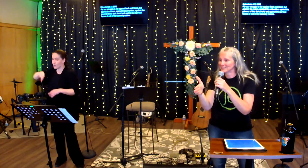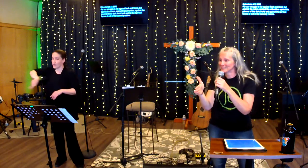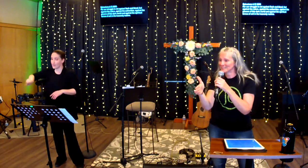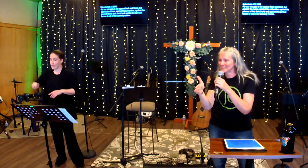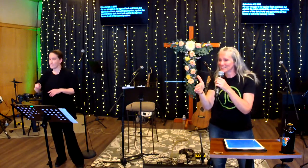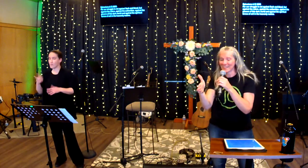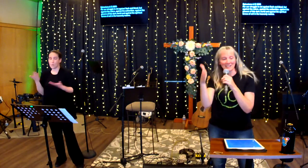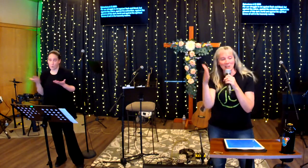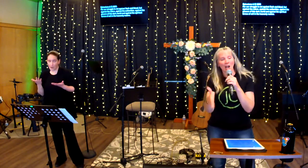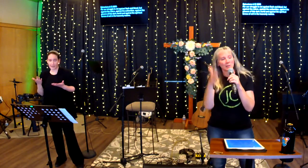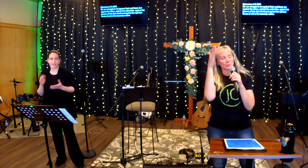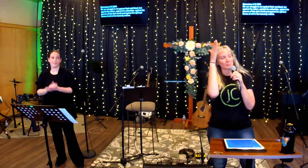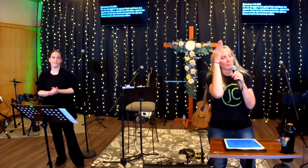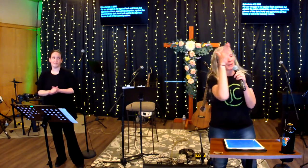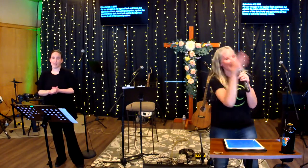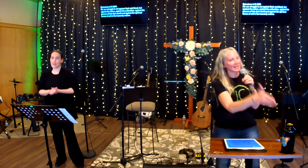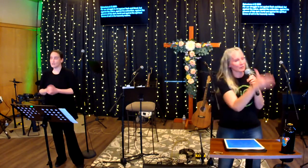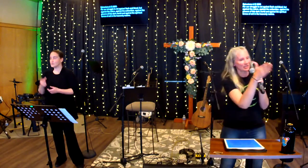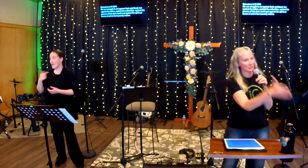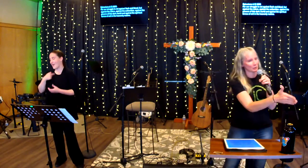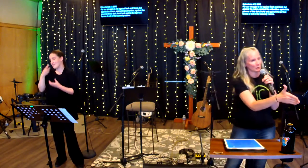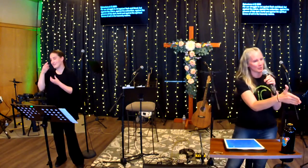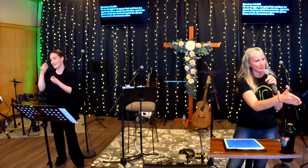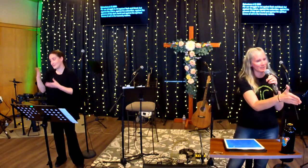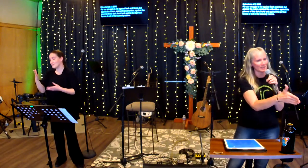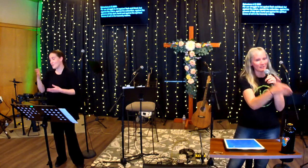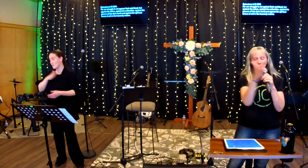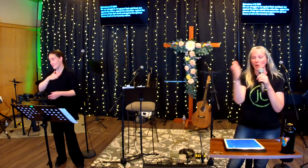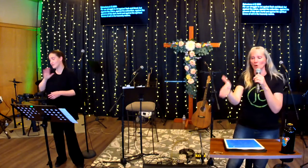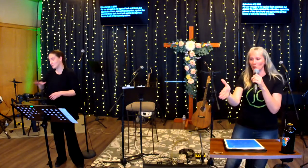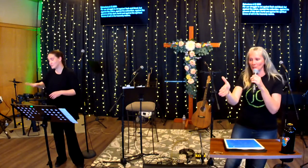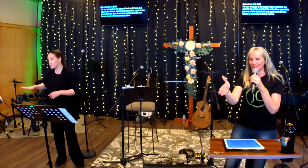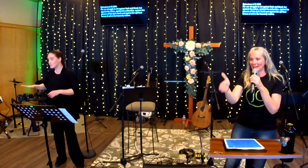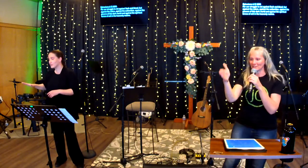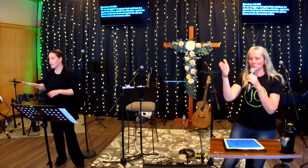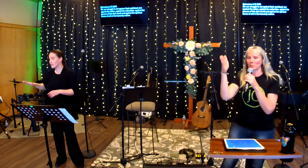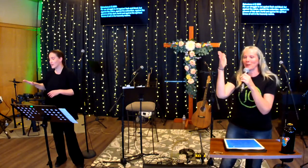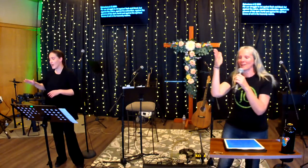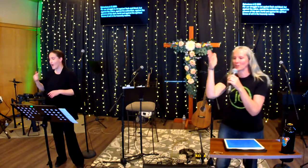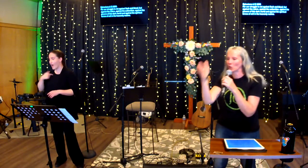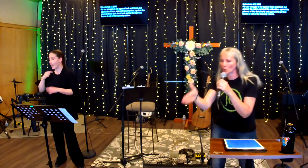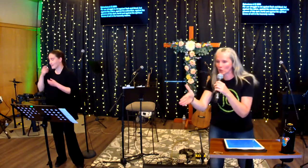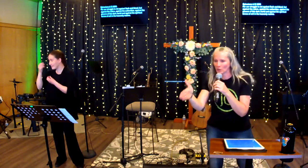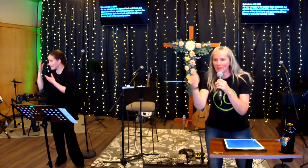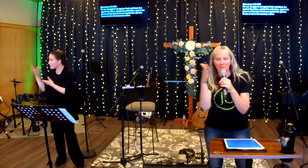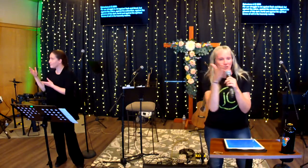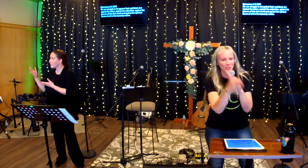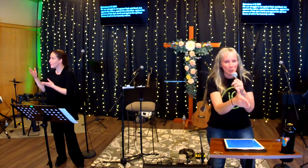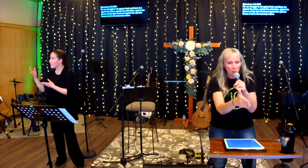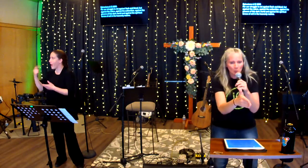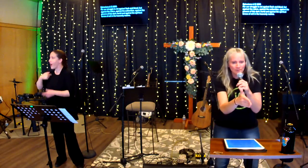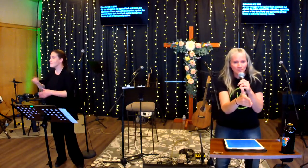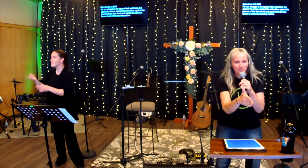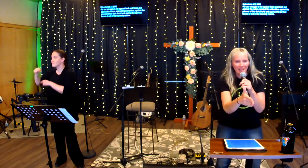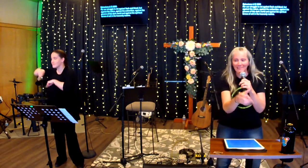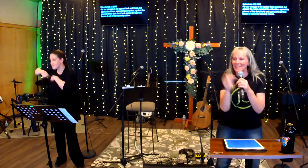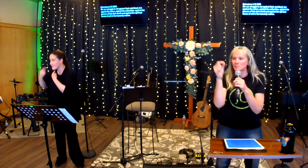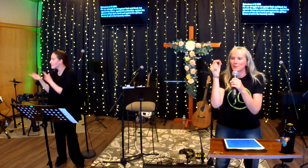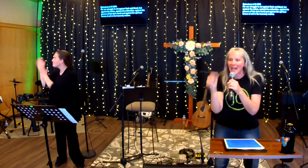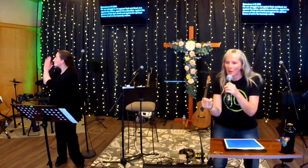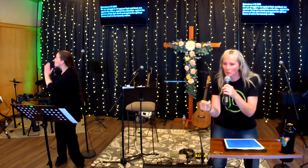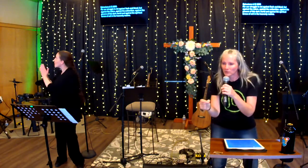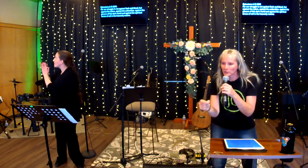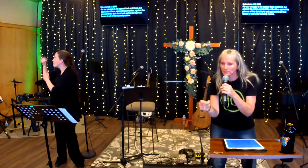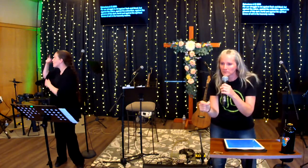name. And God was preparing you for her, and he was preparing her for you. And